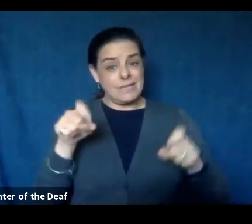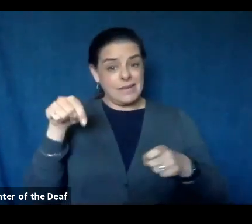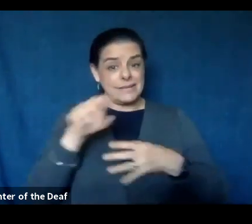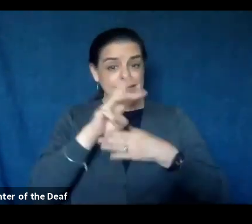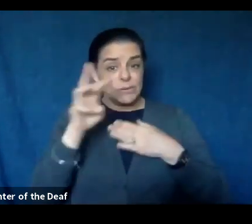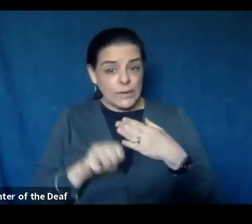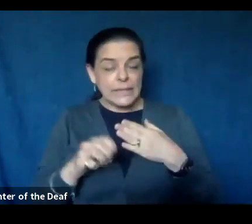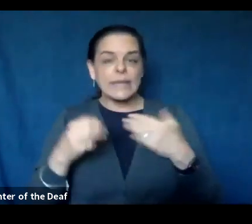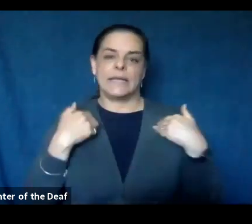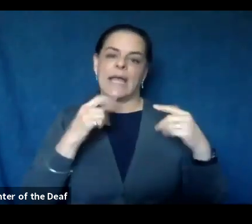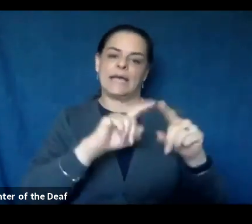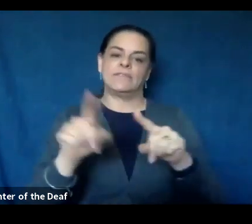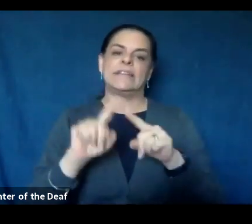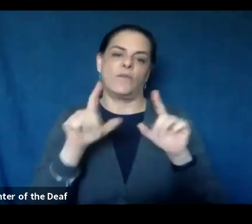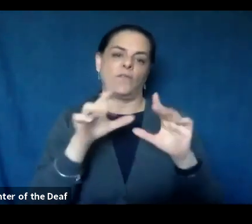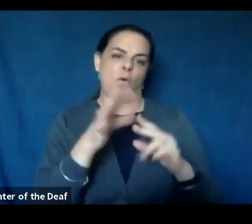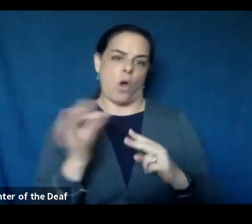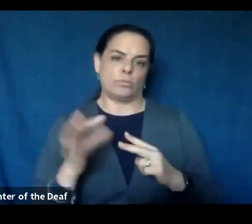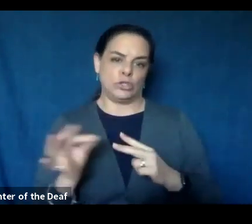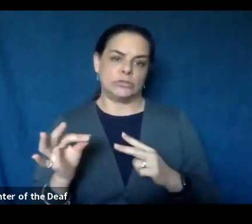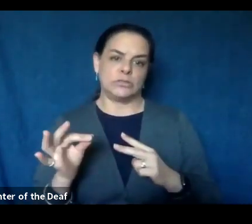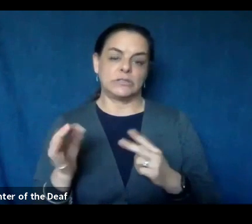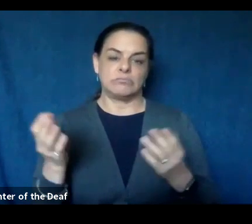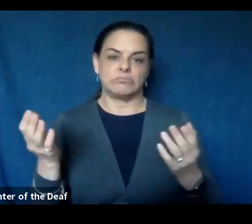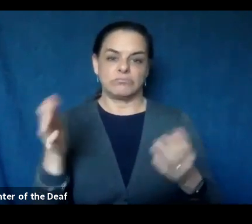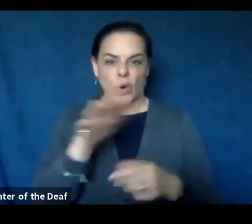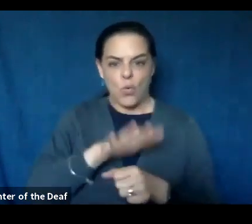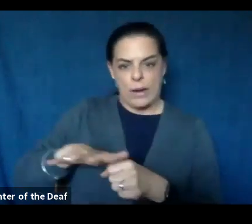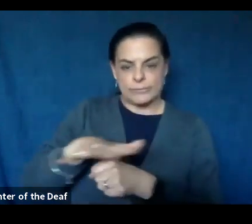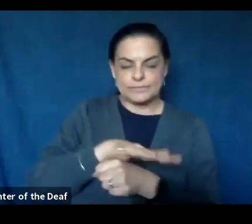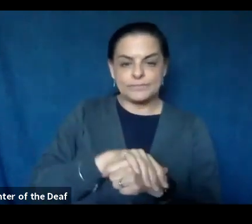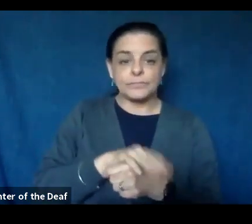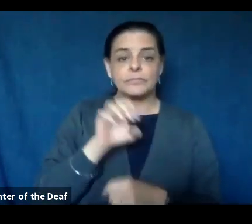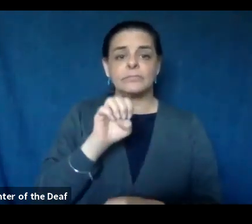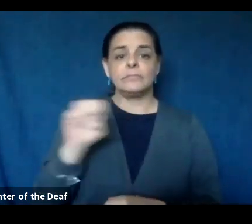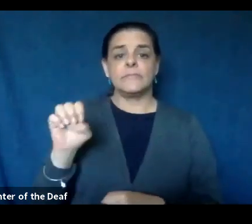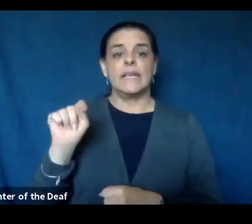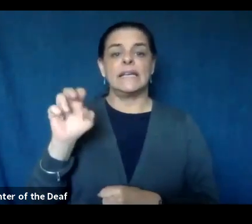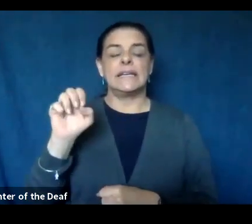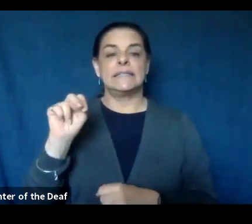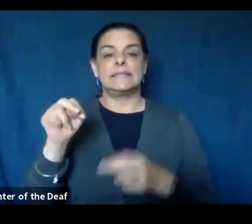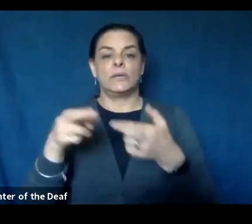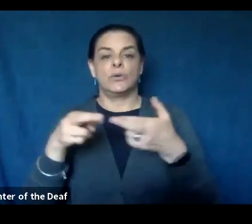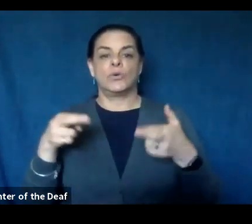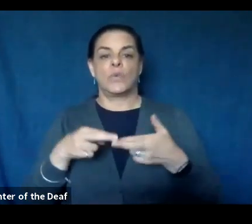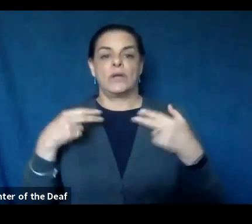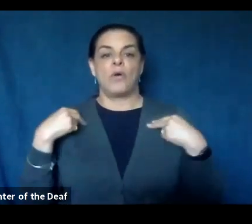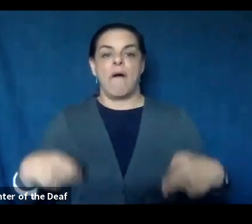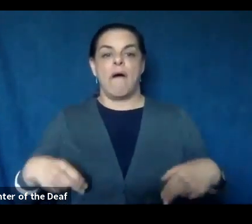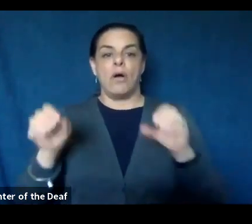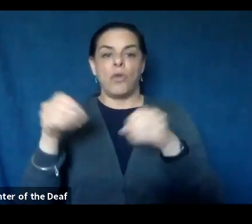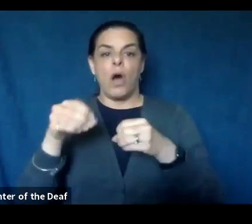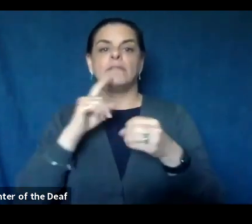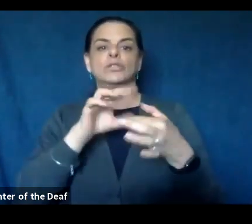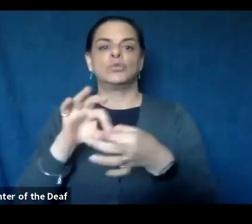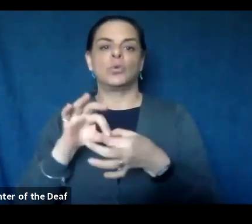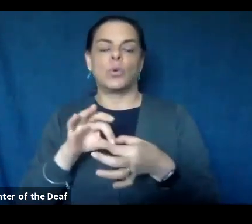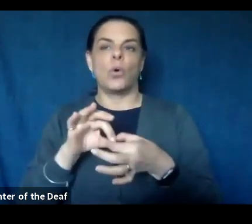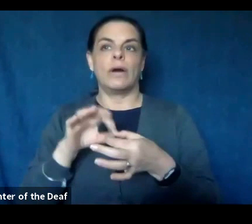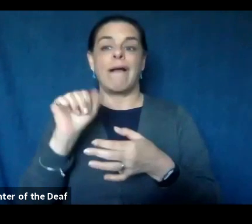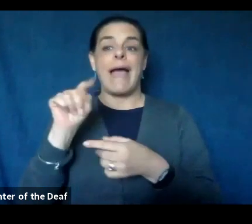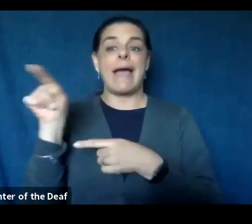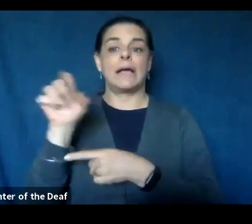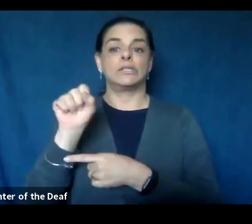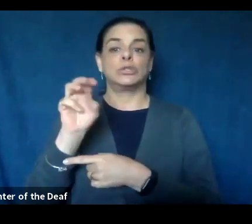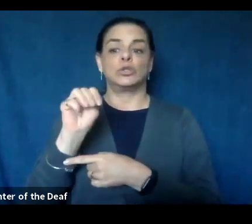are a variety of testing options available in the region. The East Tennessee Regional Health Office is coordinating testing at Smoky Stadium